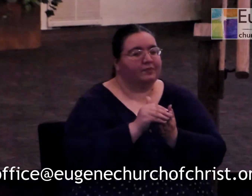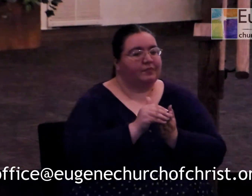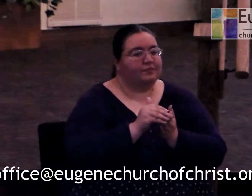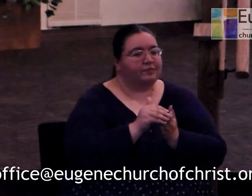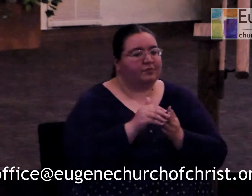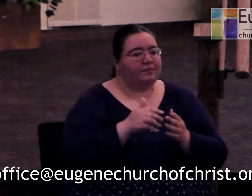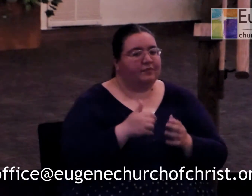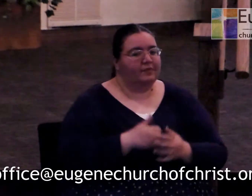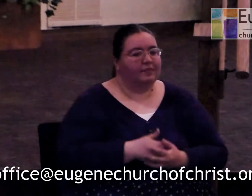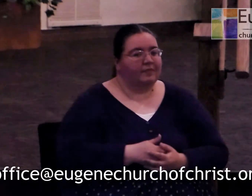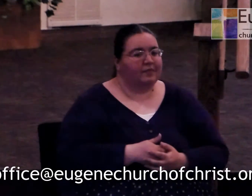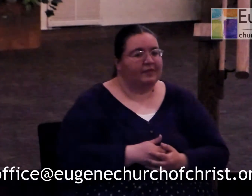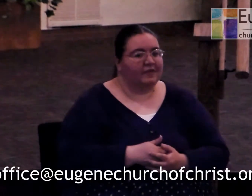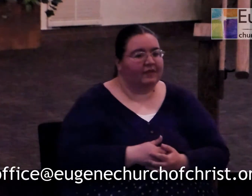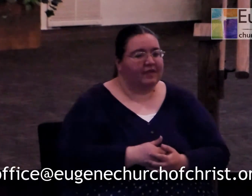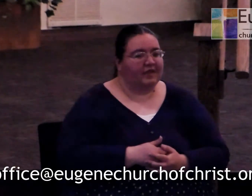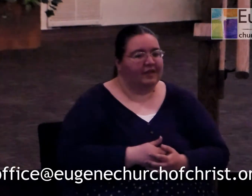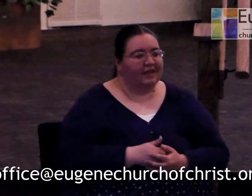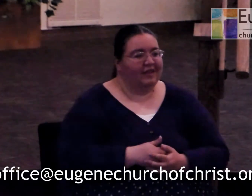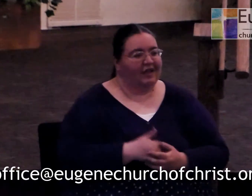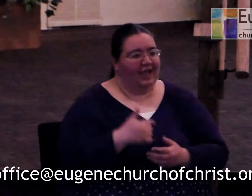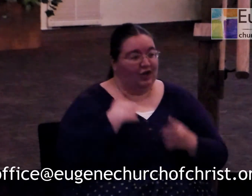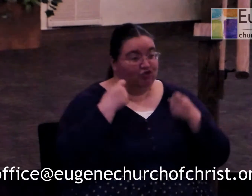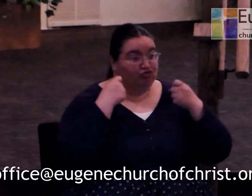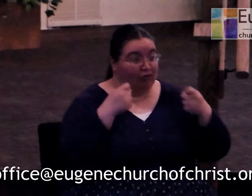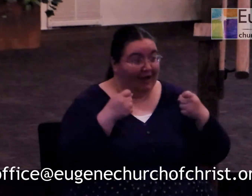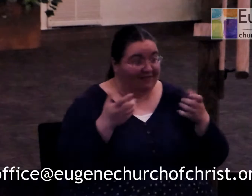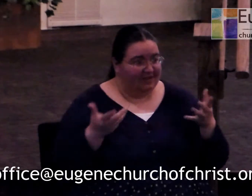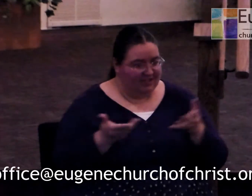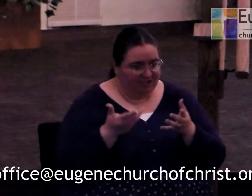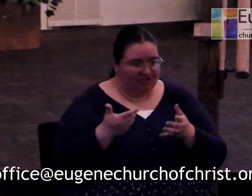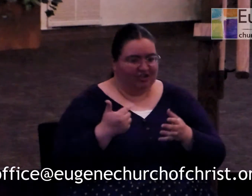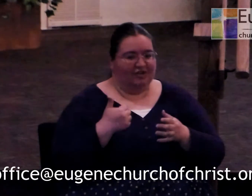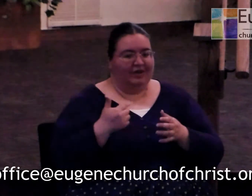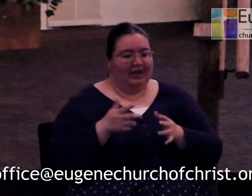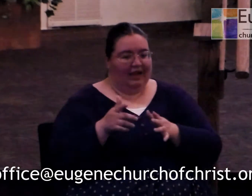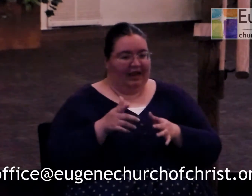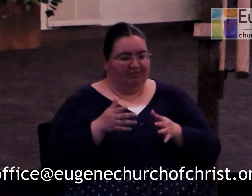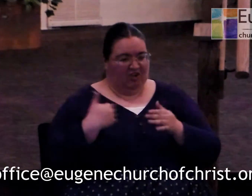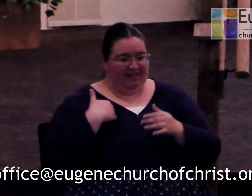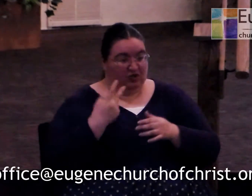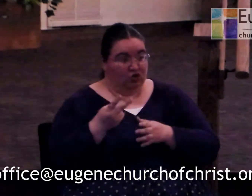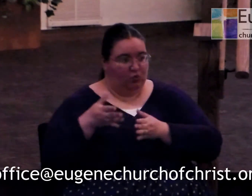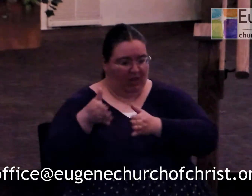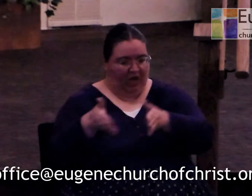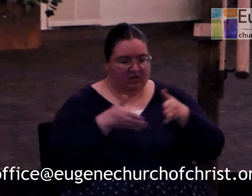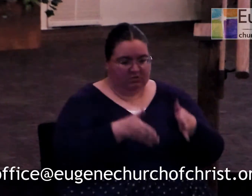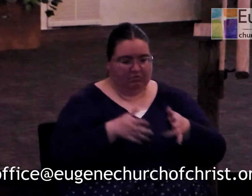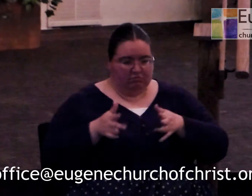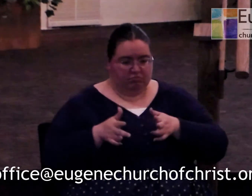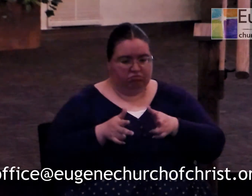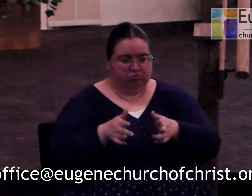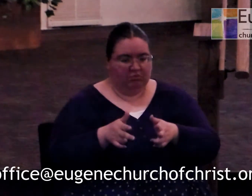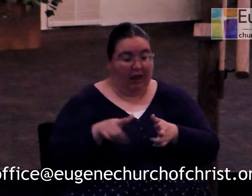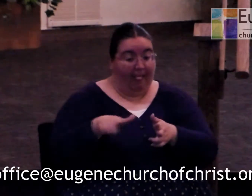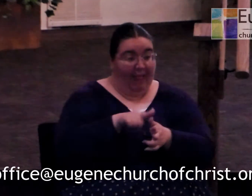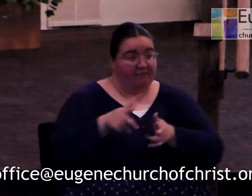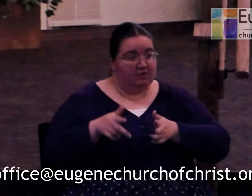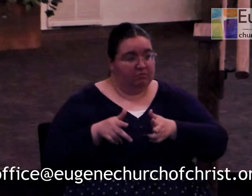They are imposing their will on me and everybody behind me. And I think to myself, what I do in this situation, well, I'll train for a moment this